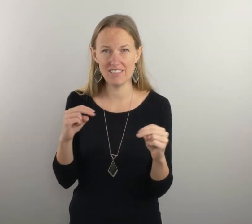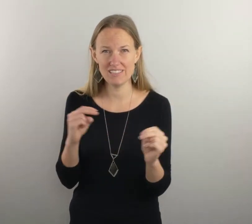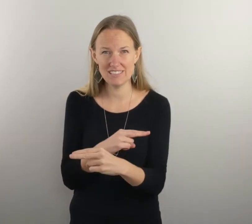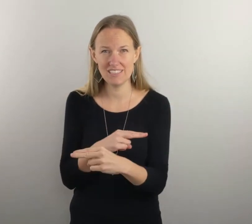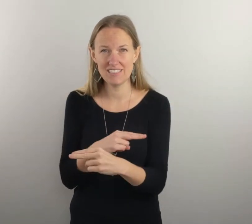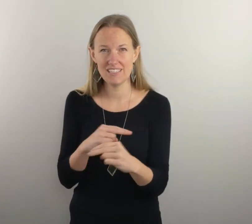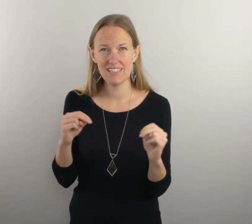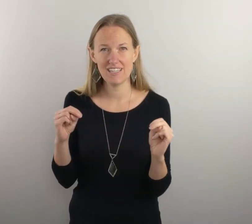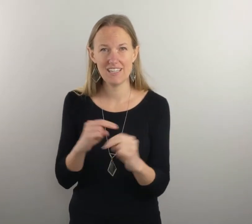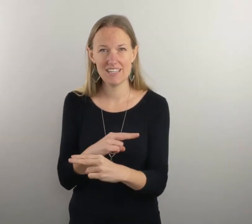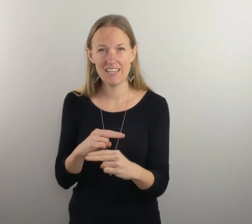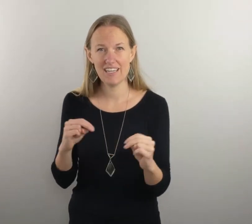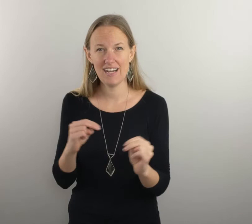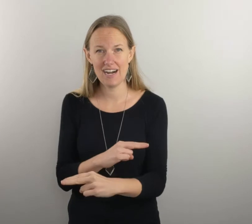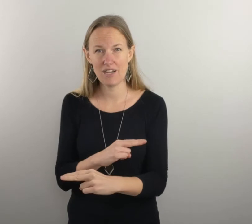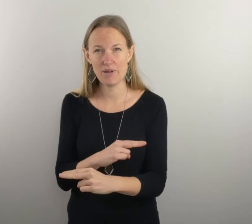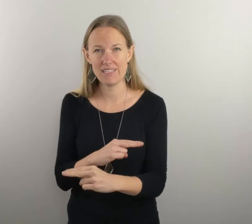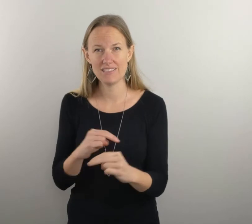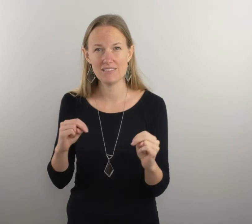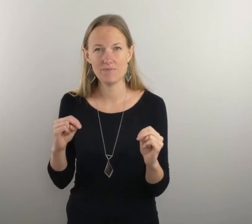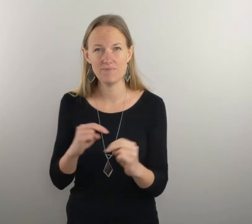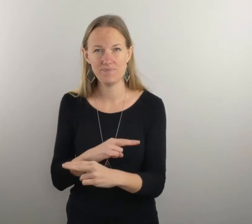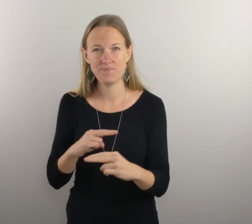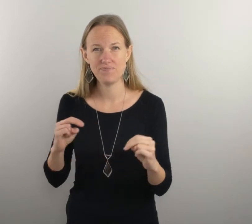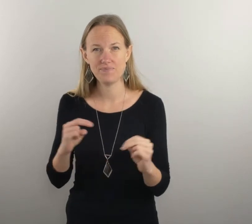fingers. Okay, highways.